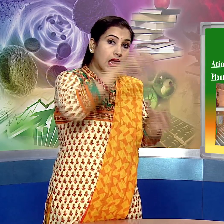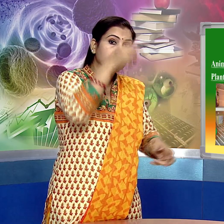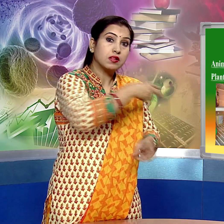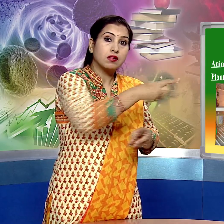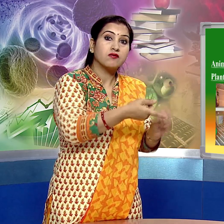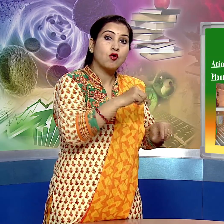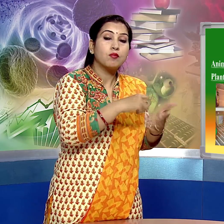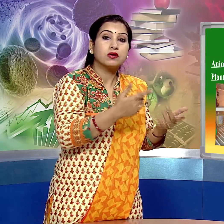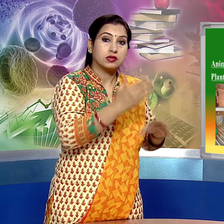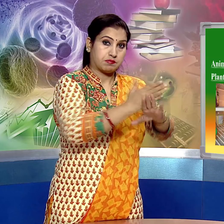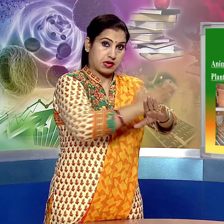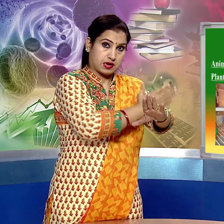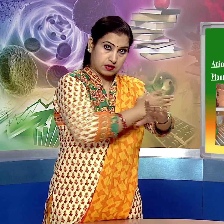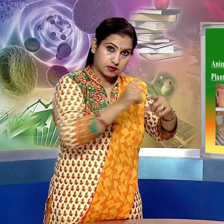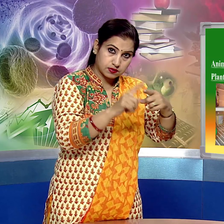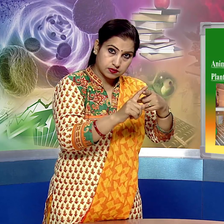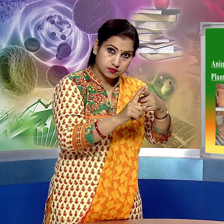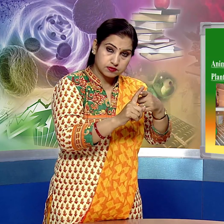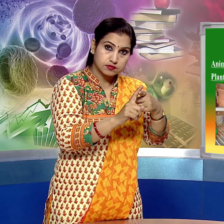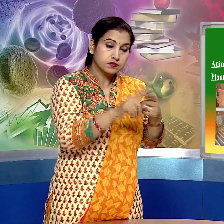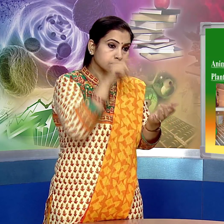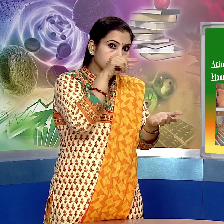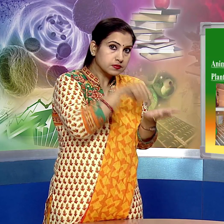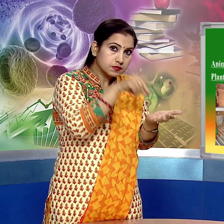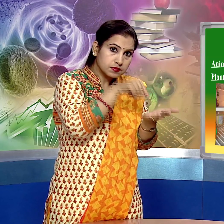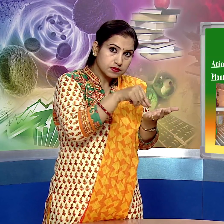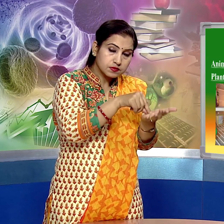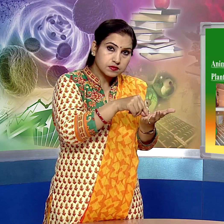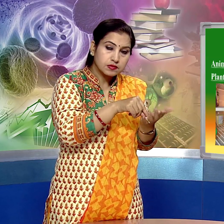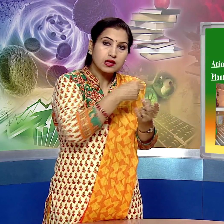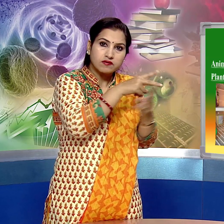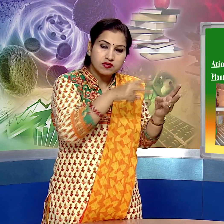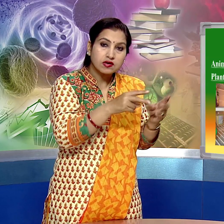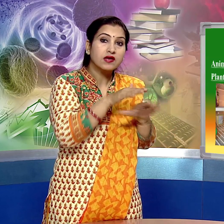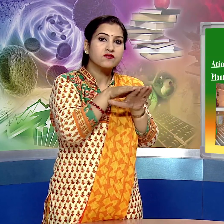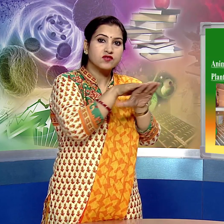are meat, poultry, fish,